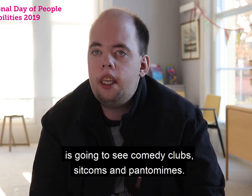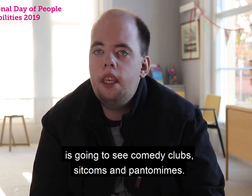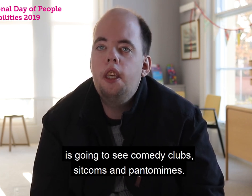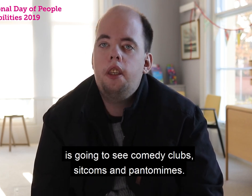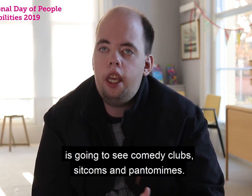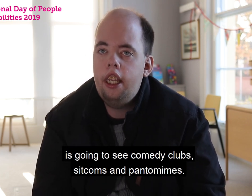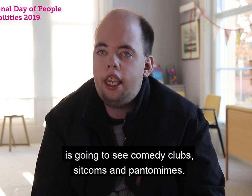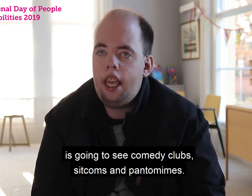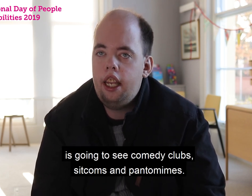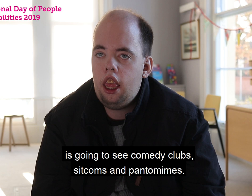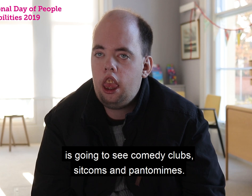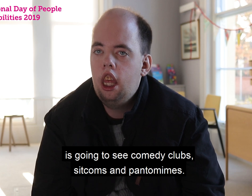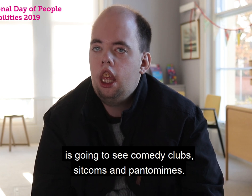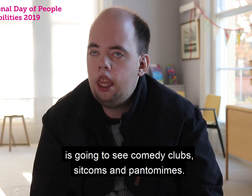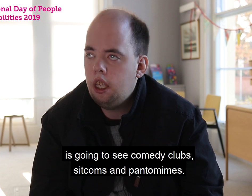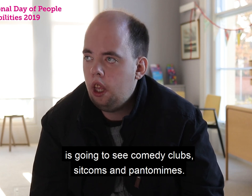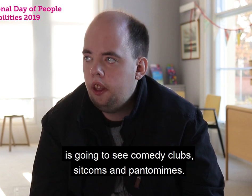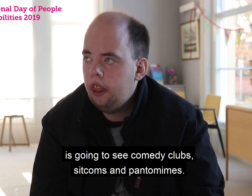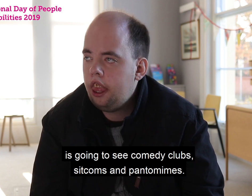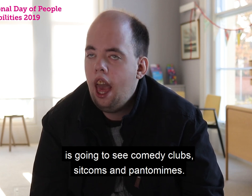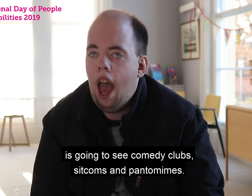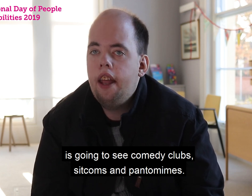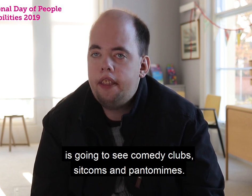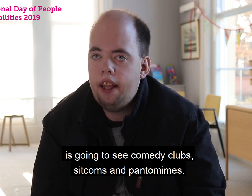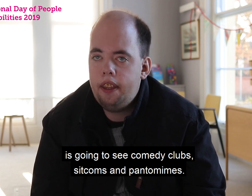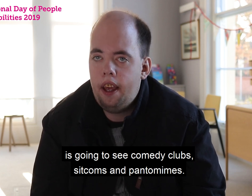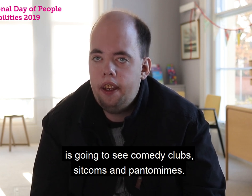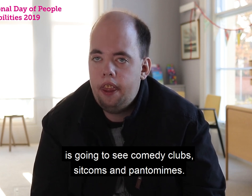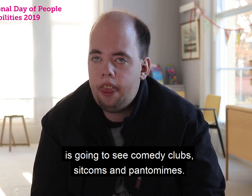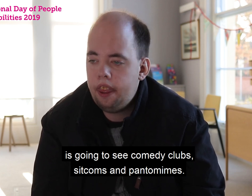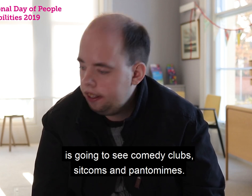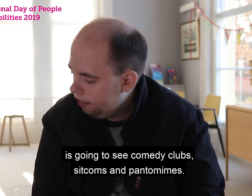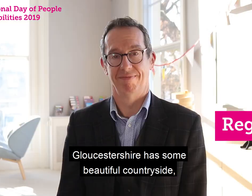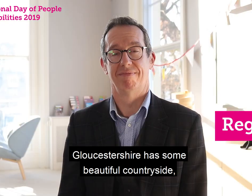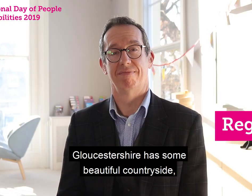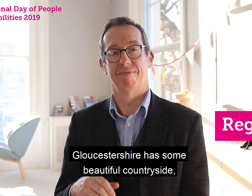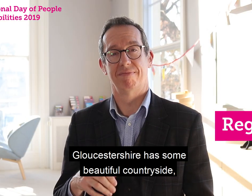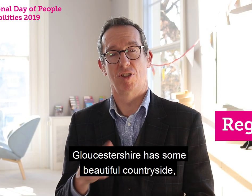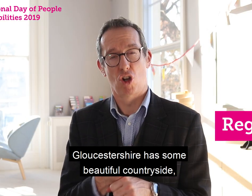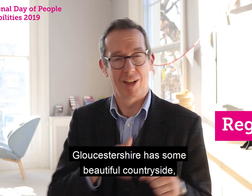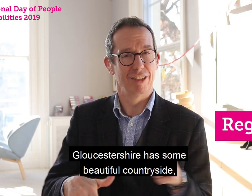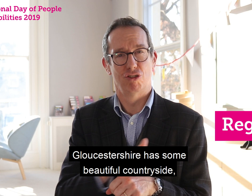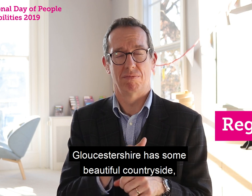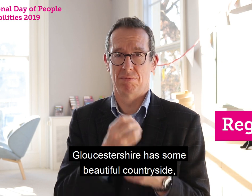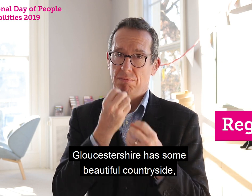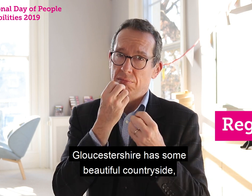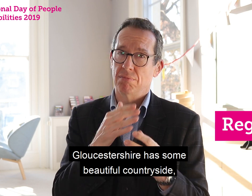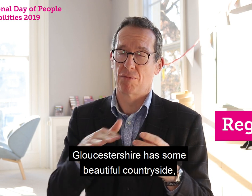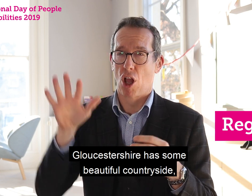you can see comedy clubs, sitcoms and pantomimes. Gloucestershire has some beautiful